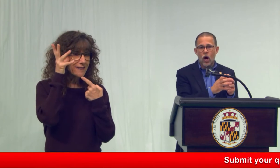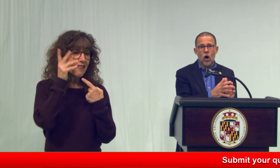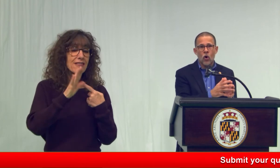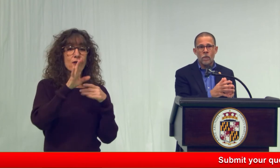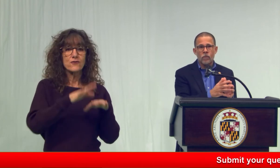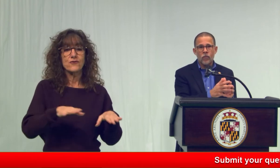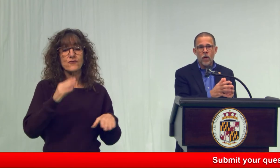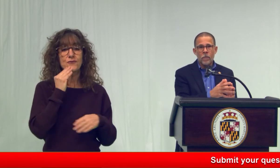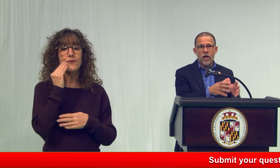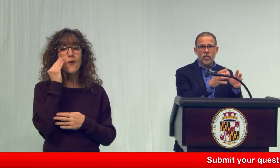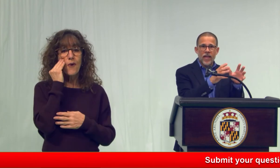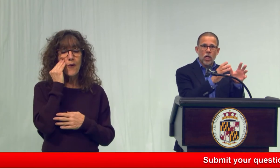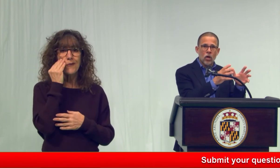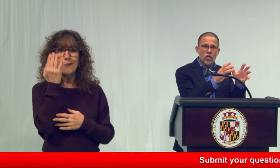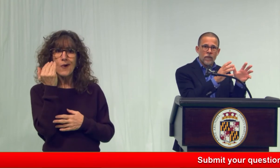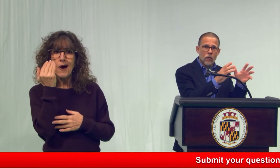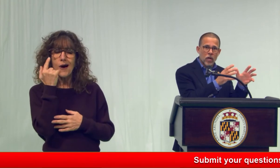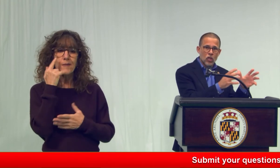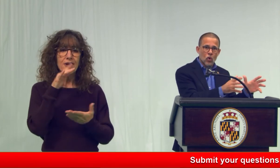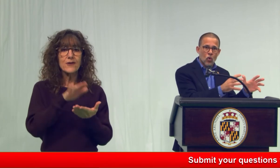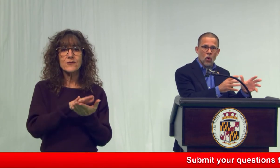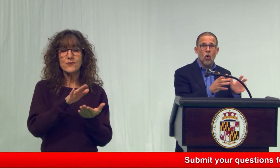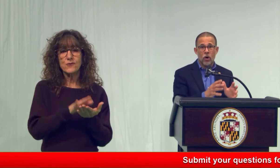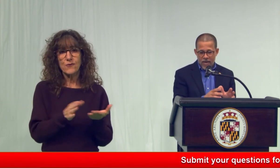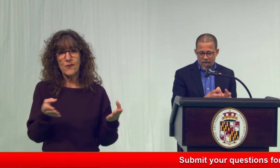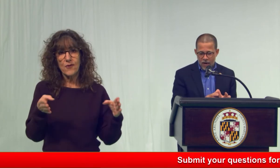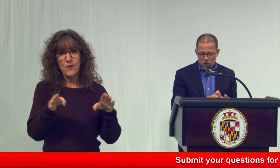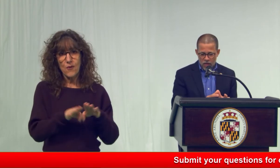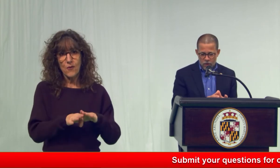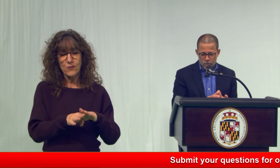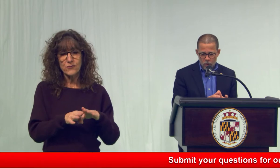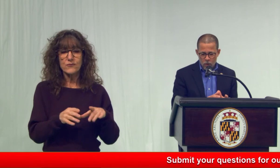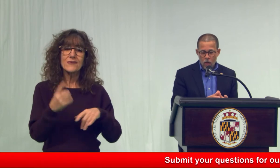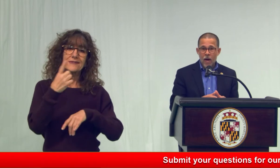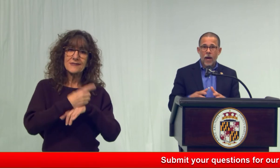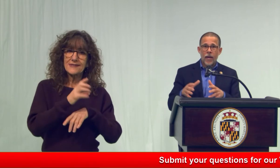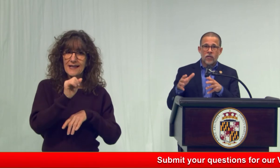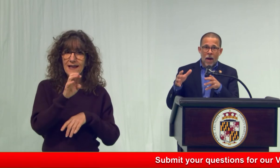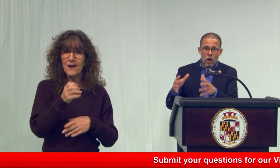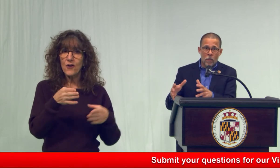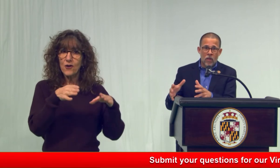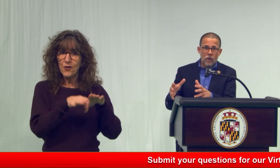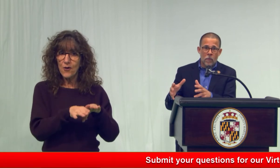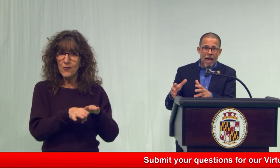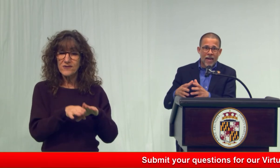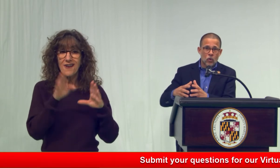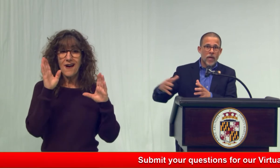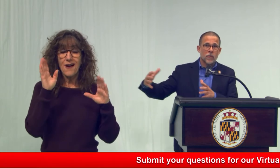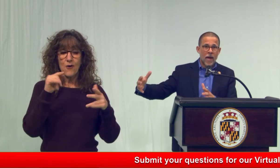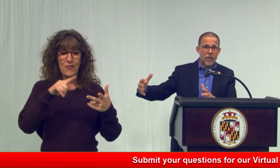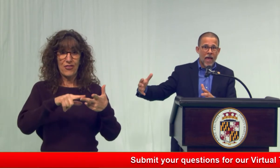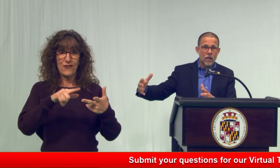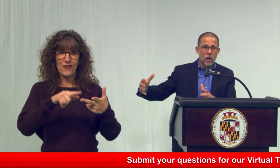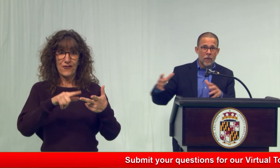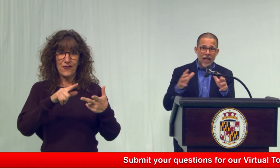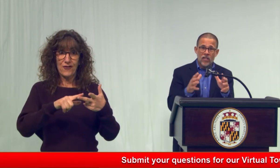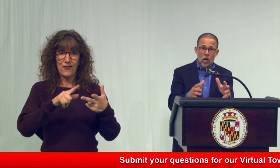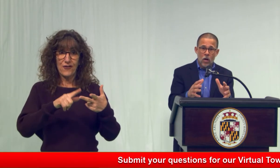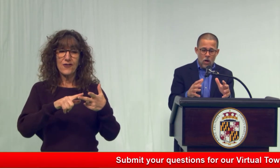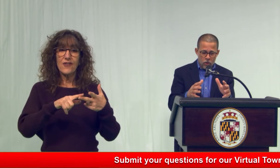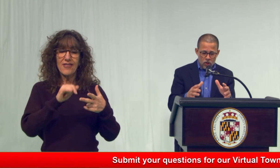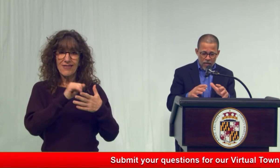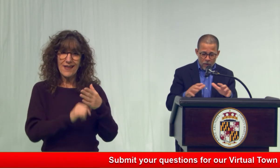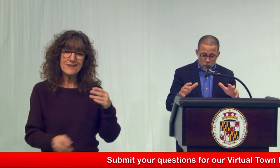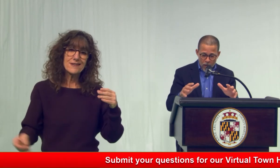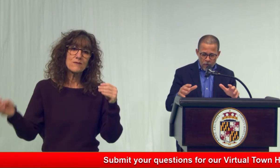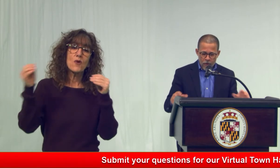are at home because of a closing for a school or a daycare center. It's my hope in the third package we expand that, but that's